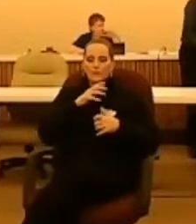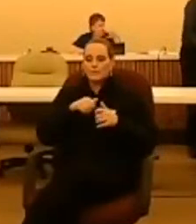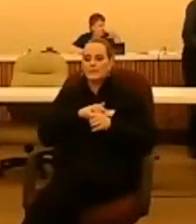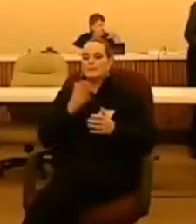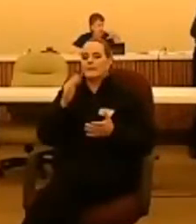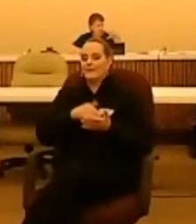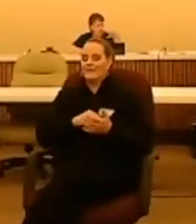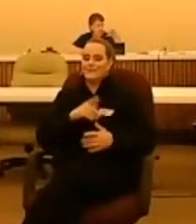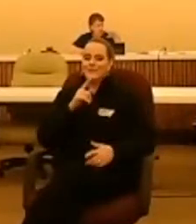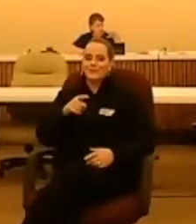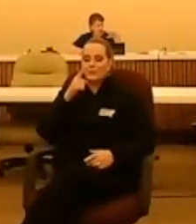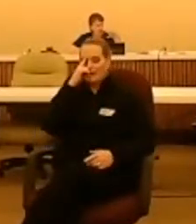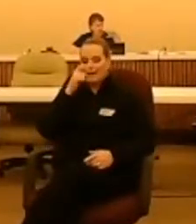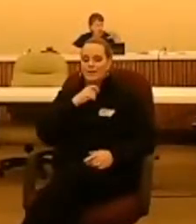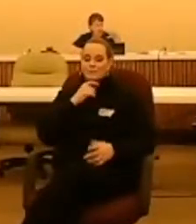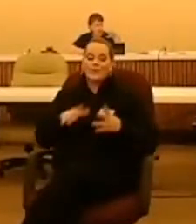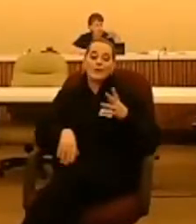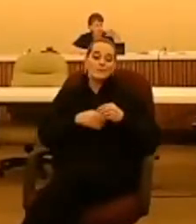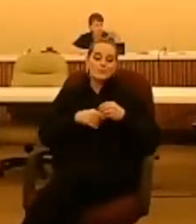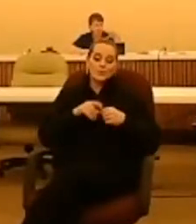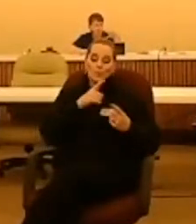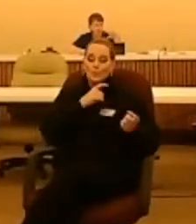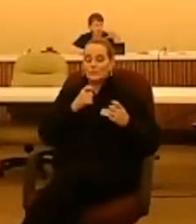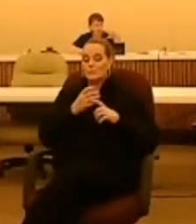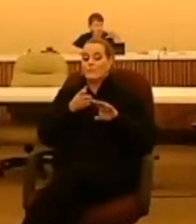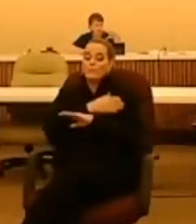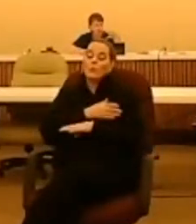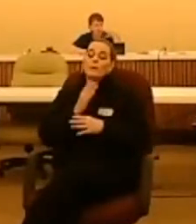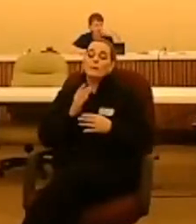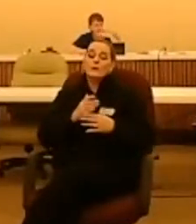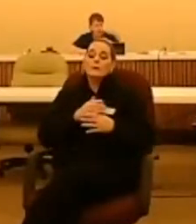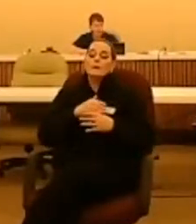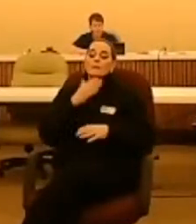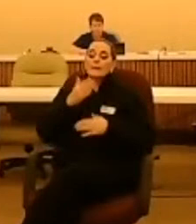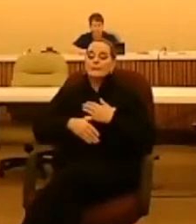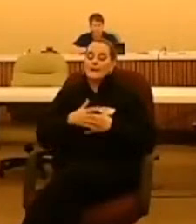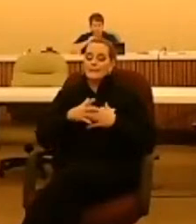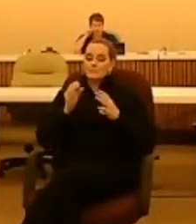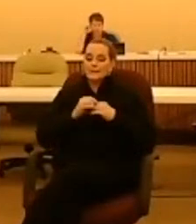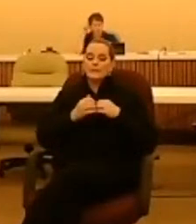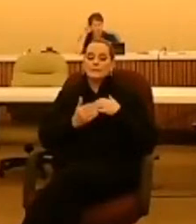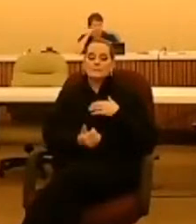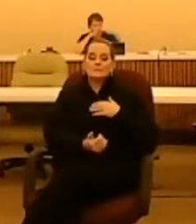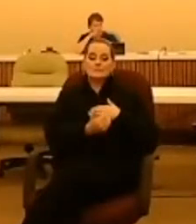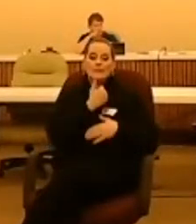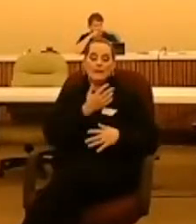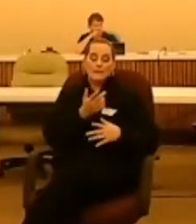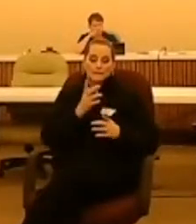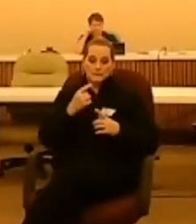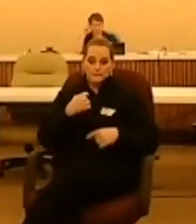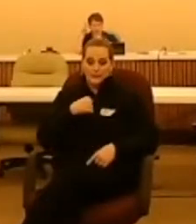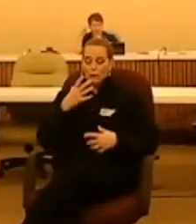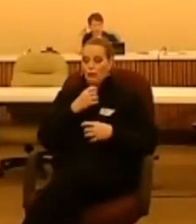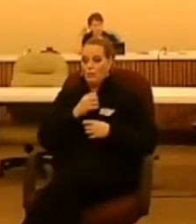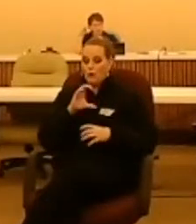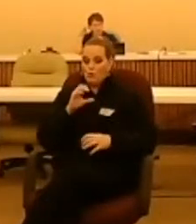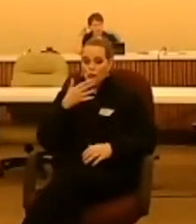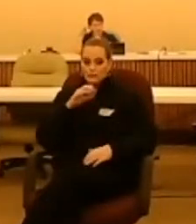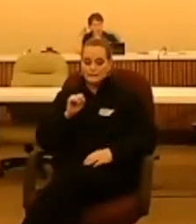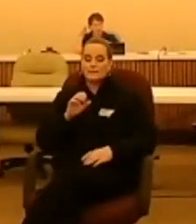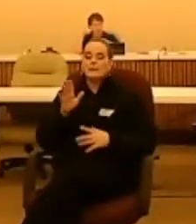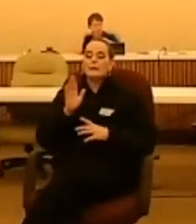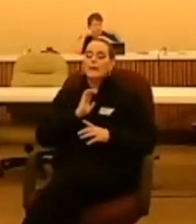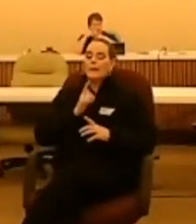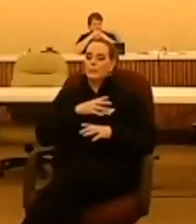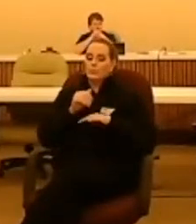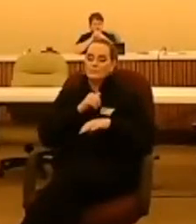of additional questions that you want them to answer before the next public hearing, send them to me or Chris, and we'll get them to them so that we